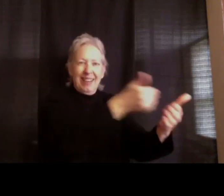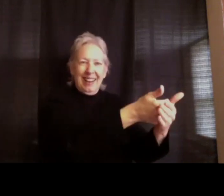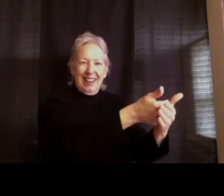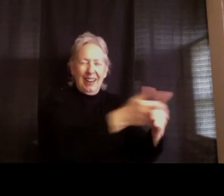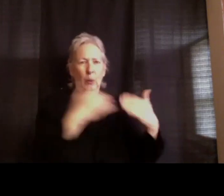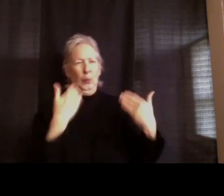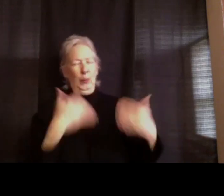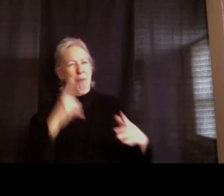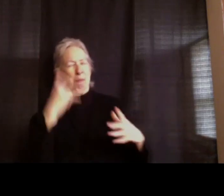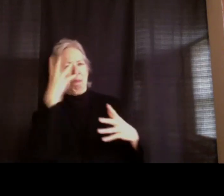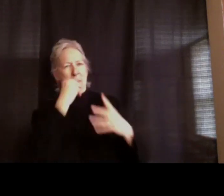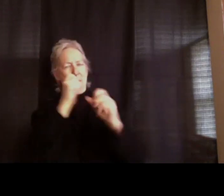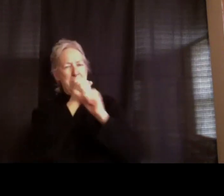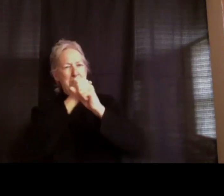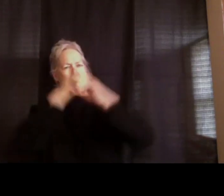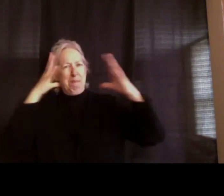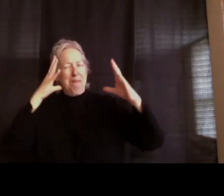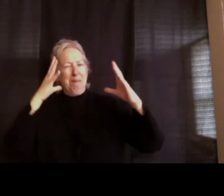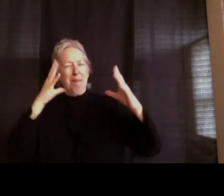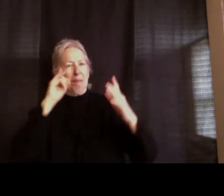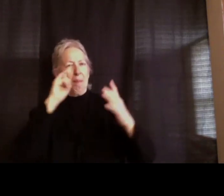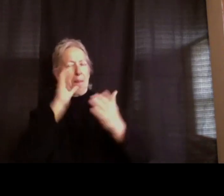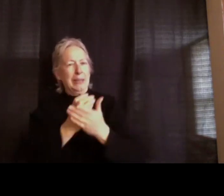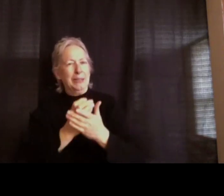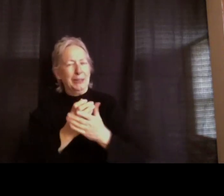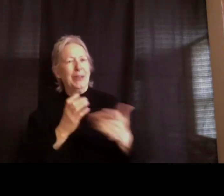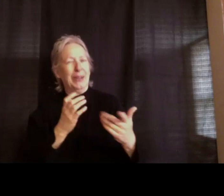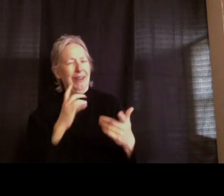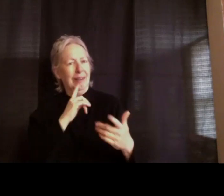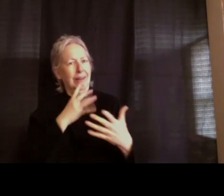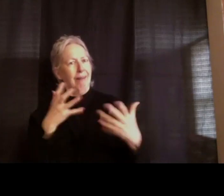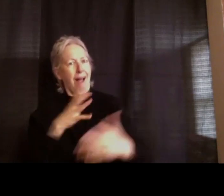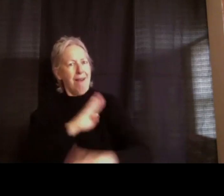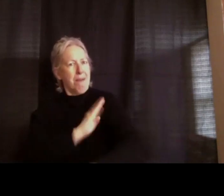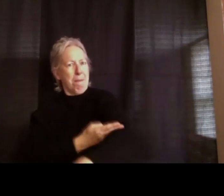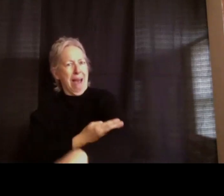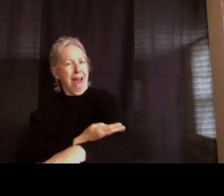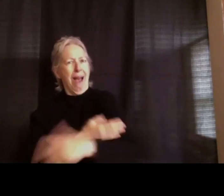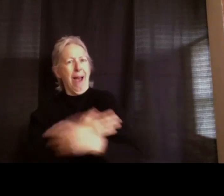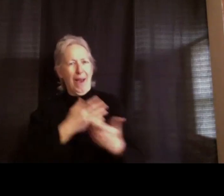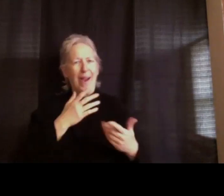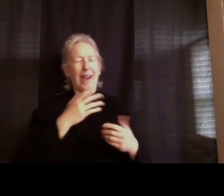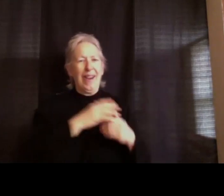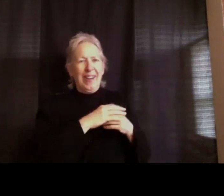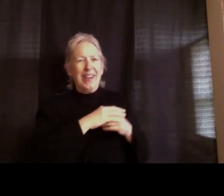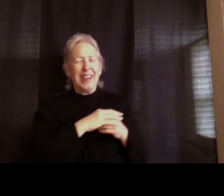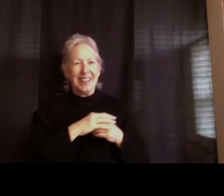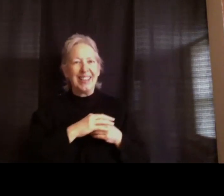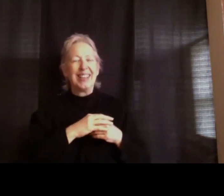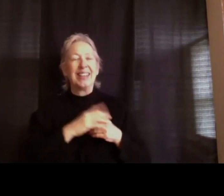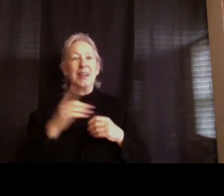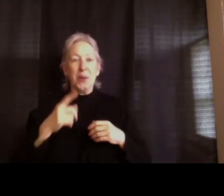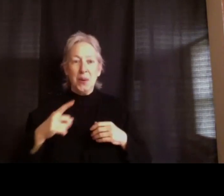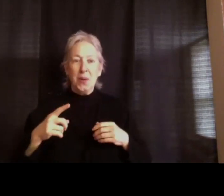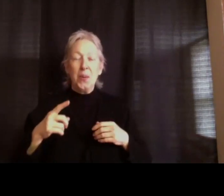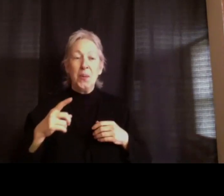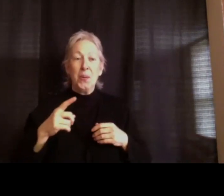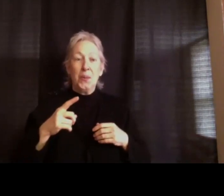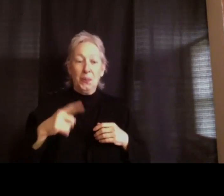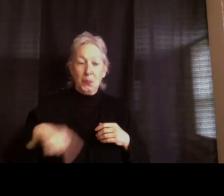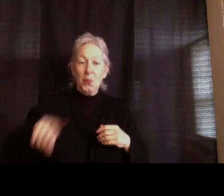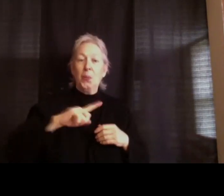power and, well, a pretty high bar for us. One with Christians as Jesus is one with